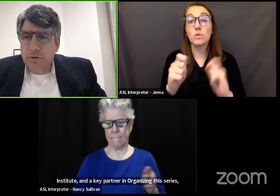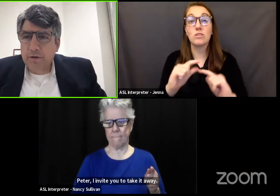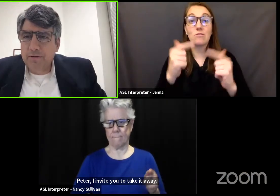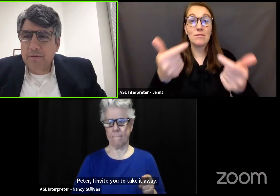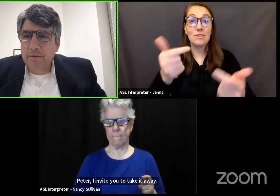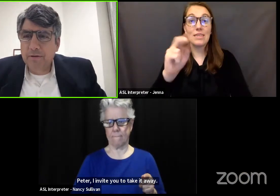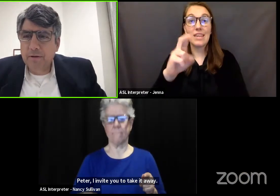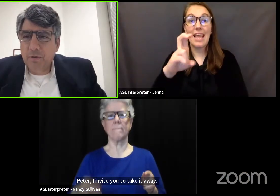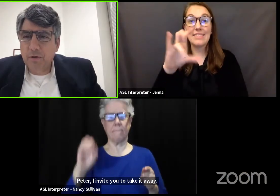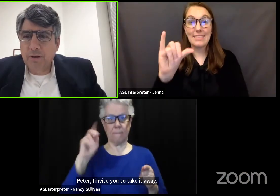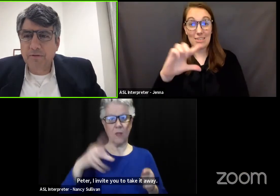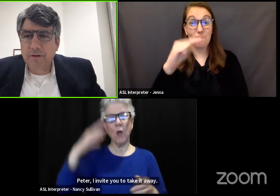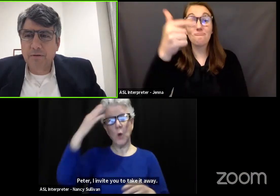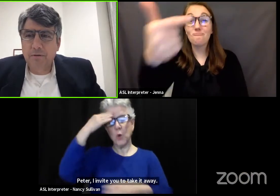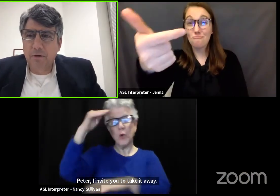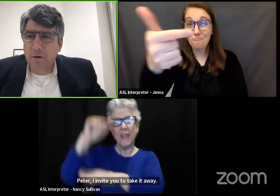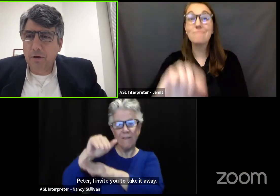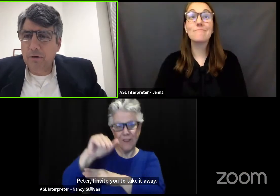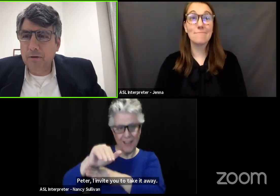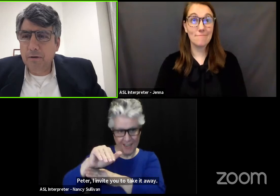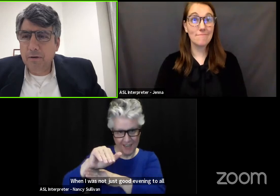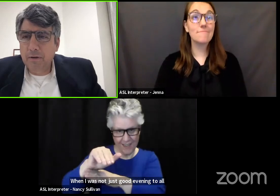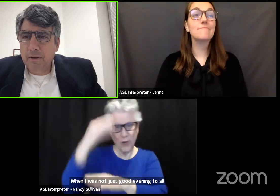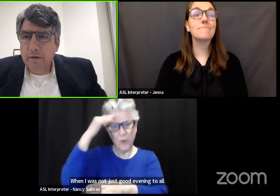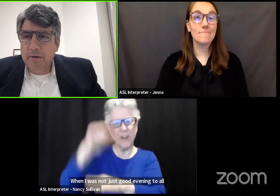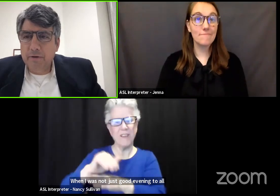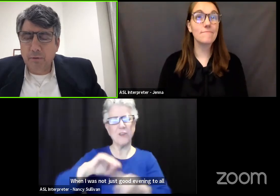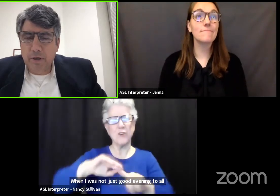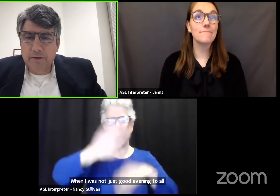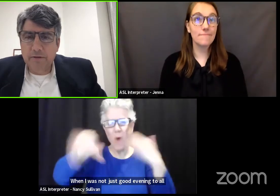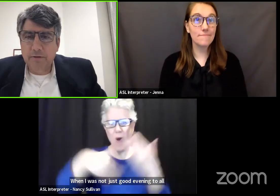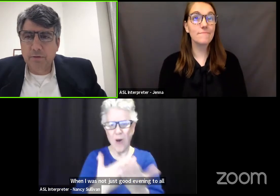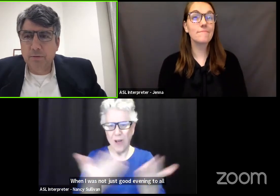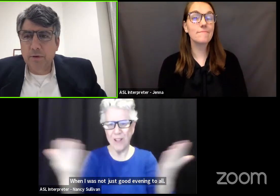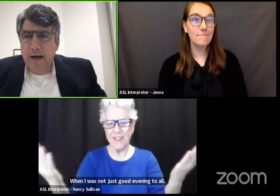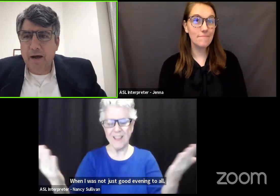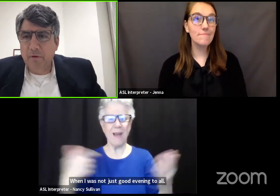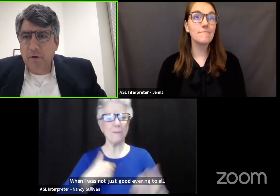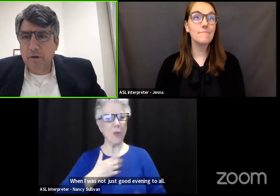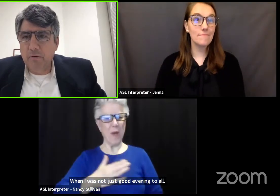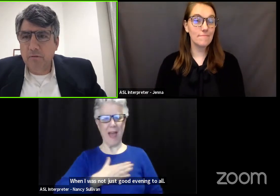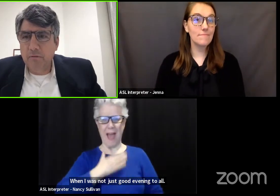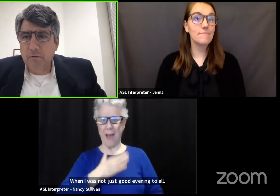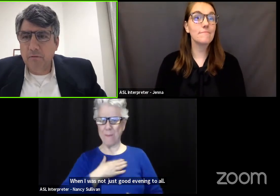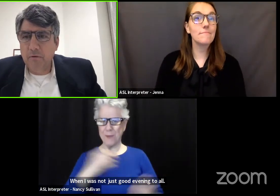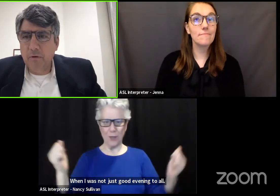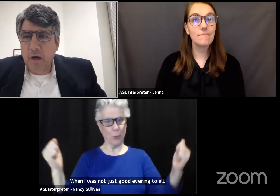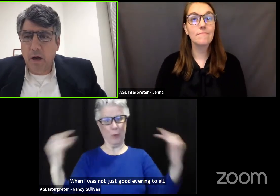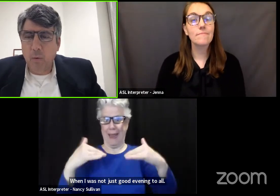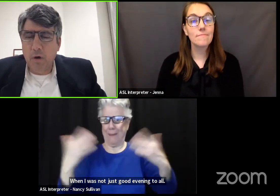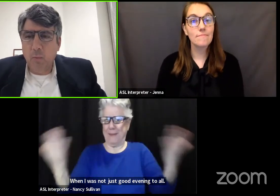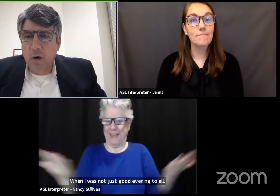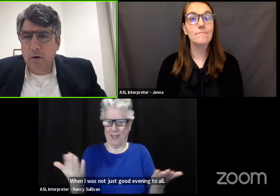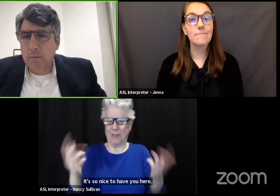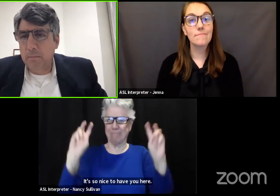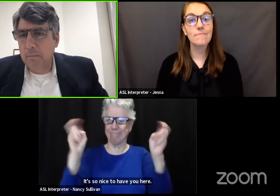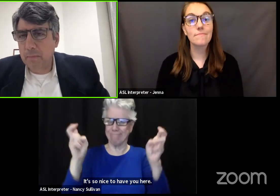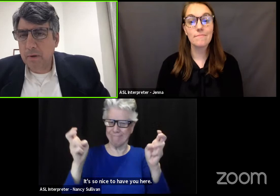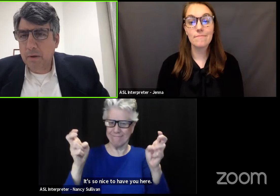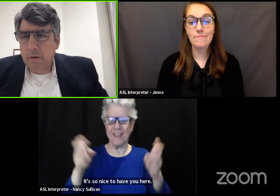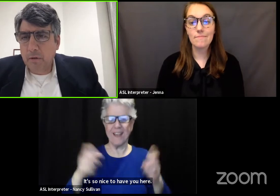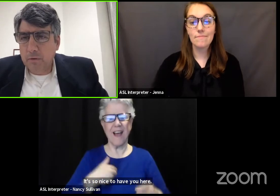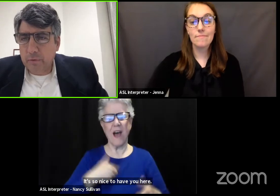Buenas noches. Good evening to all. It's so nice to have you here. I want to